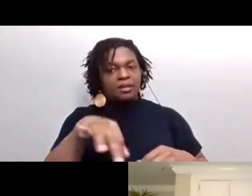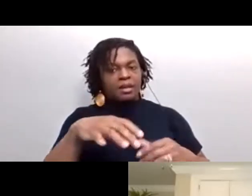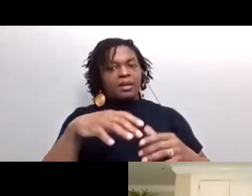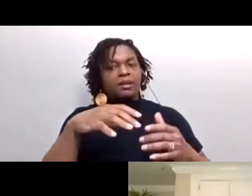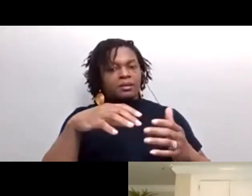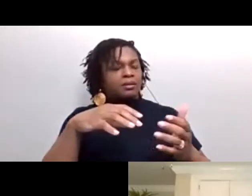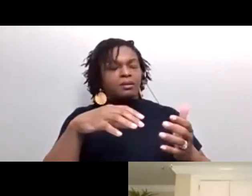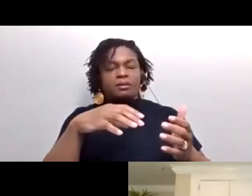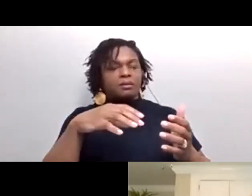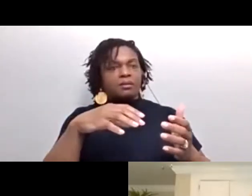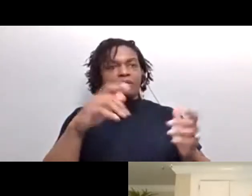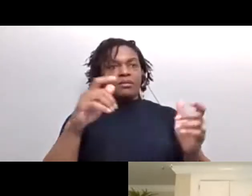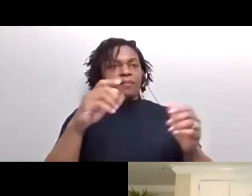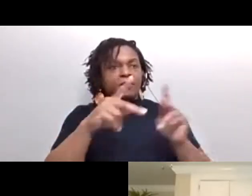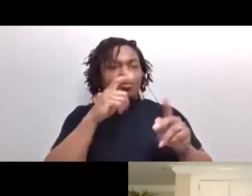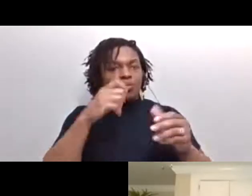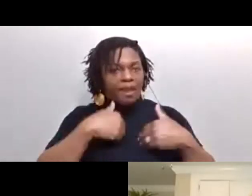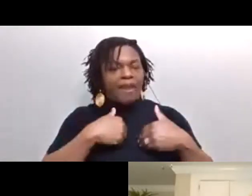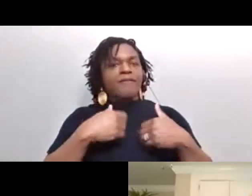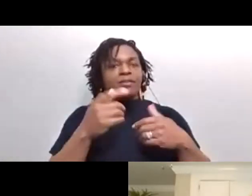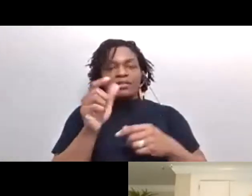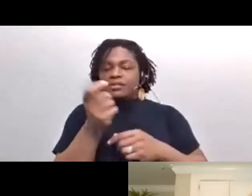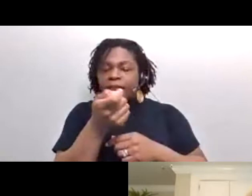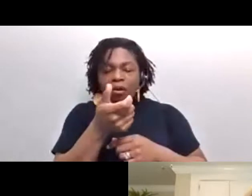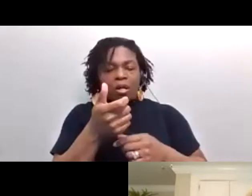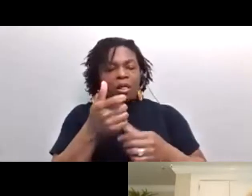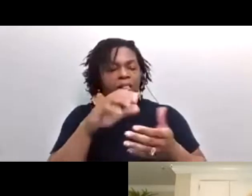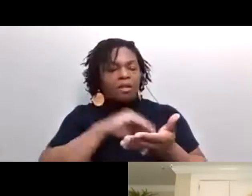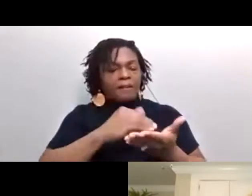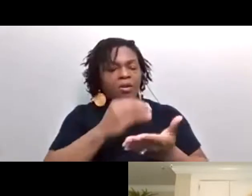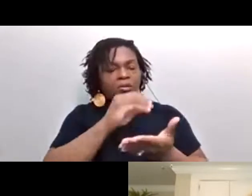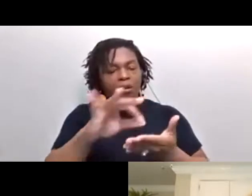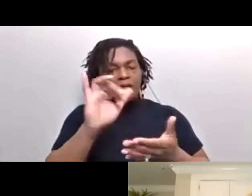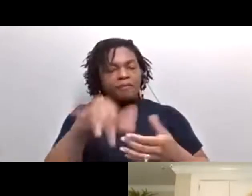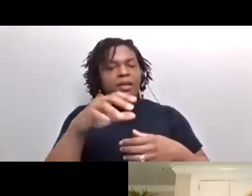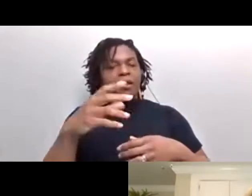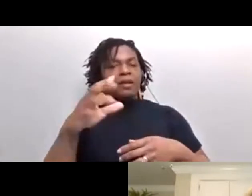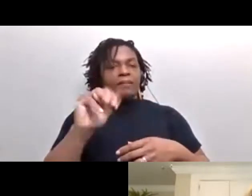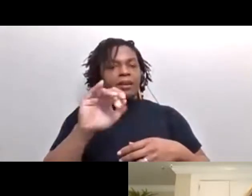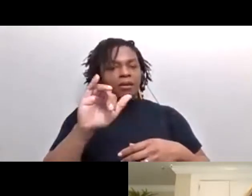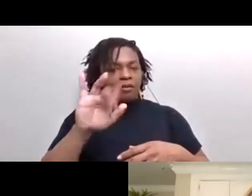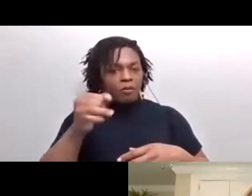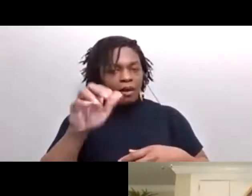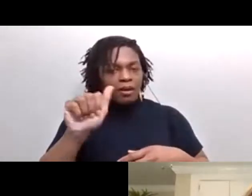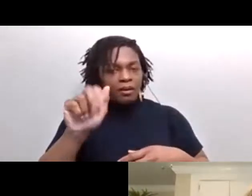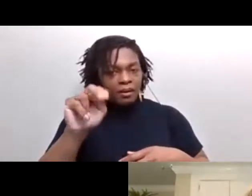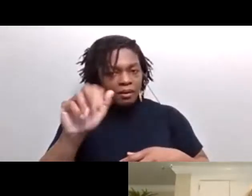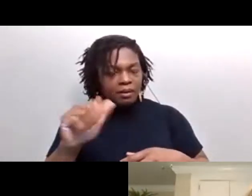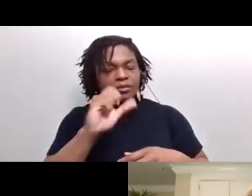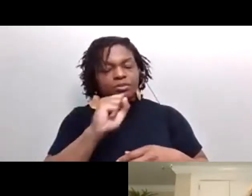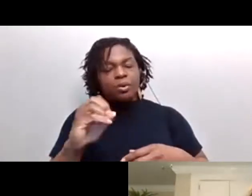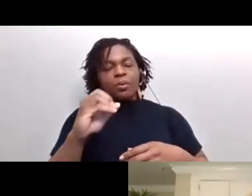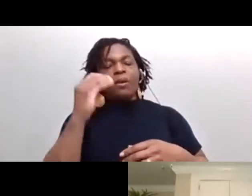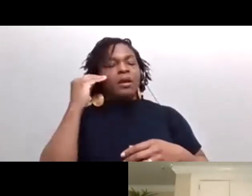know that our people with disabilities are overly incarcerated. So I think there is an indirect impact. And I know that you,